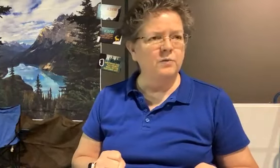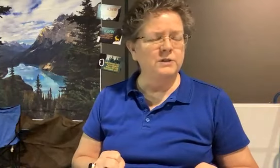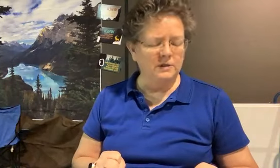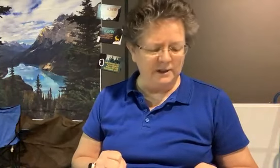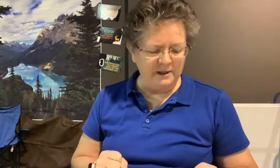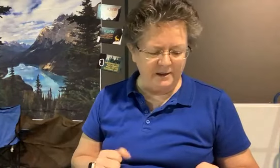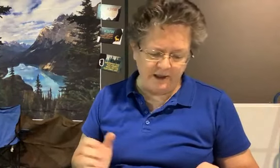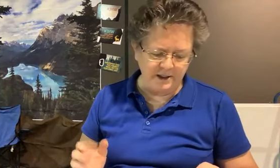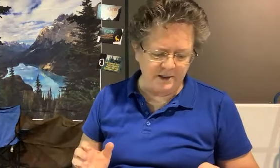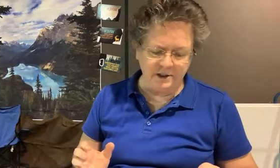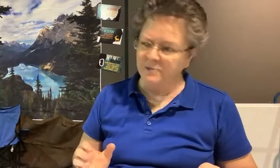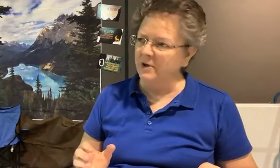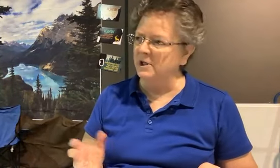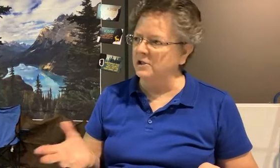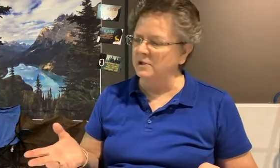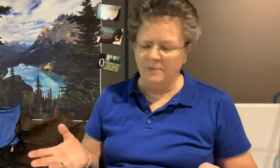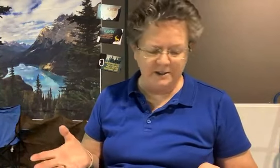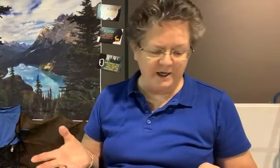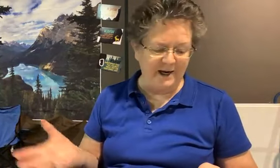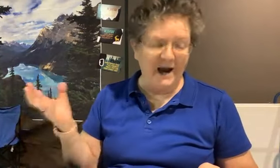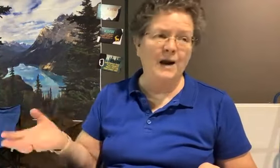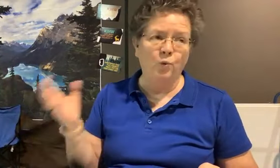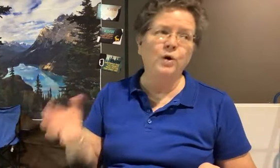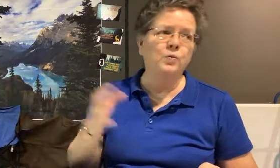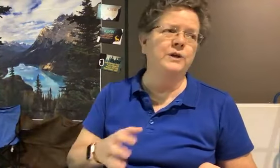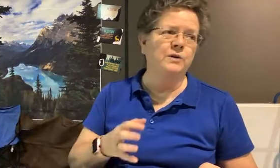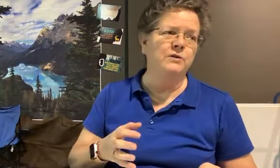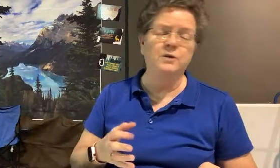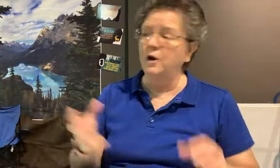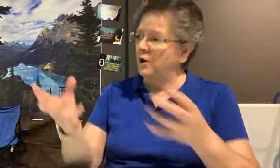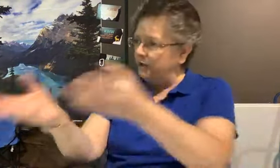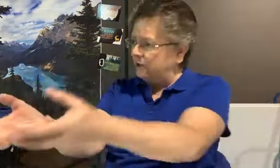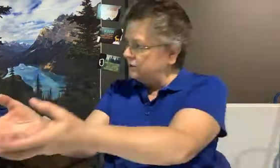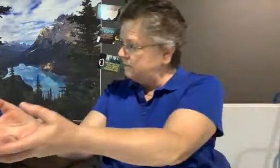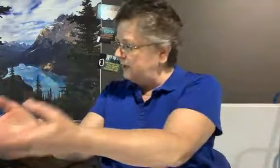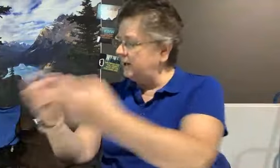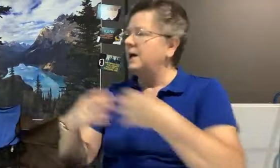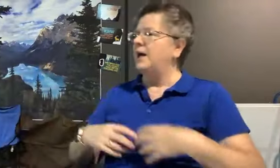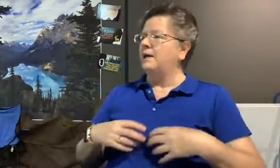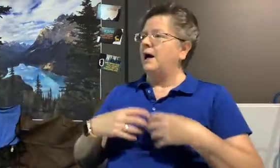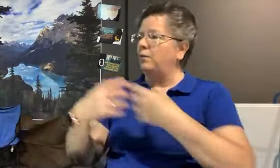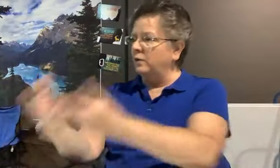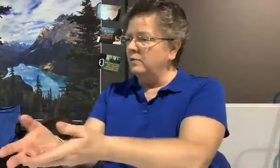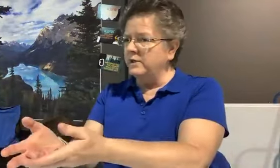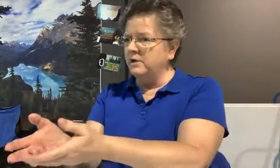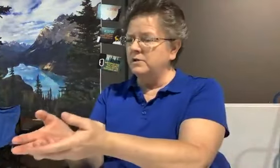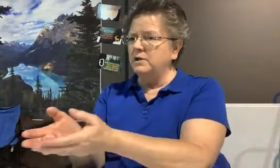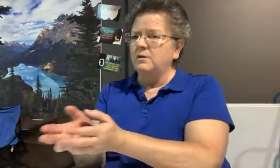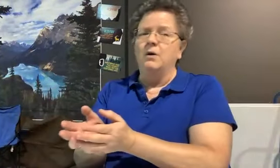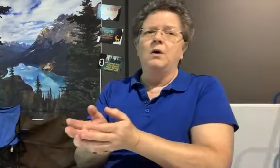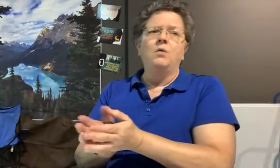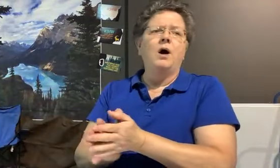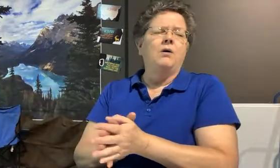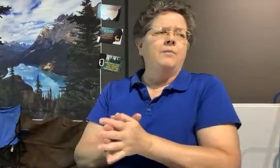see, and like I said, some translations it might say, and I will return to you. Return to me, and I will return to you. Wow,